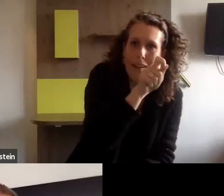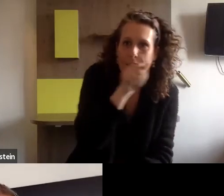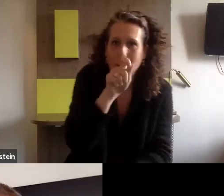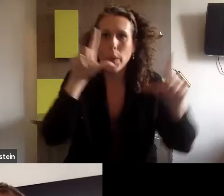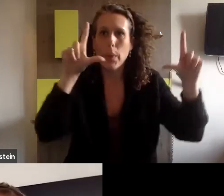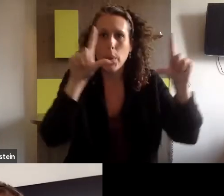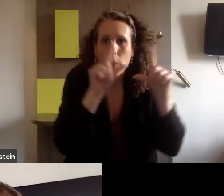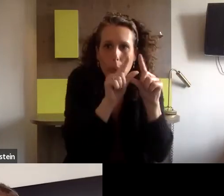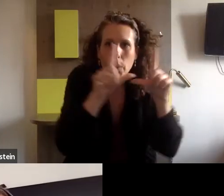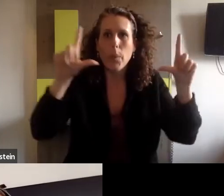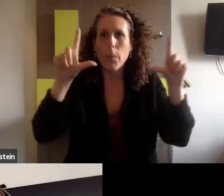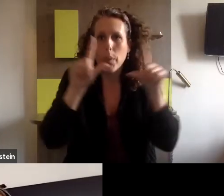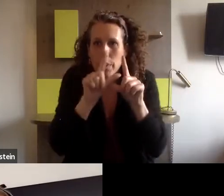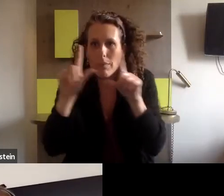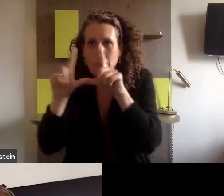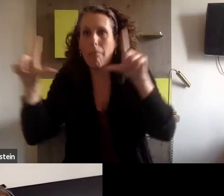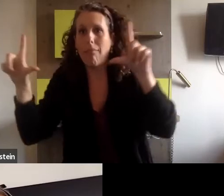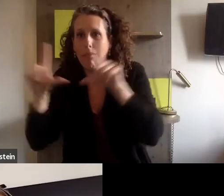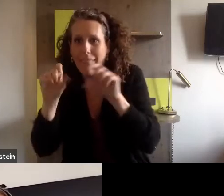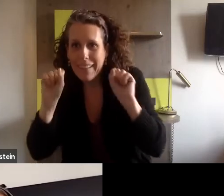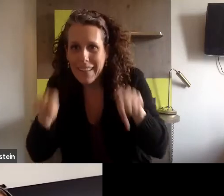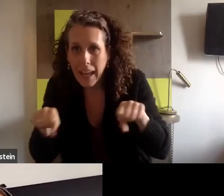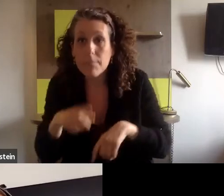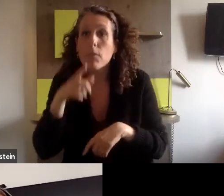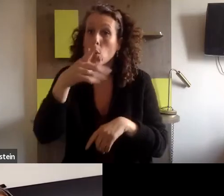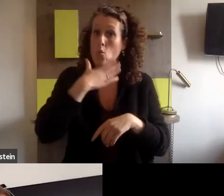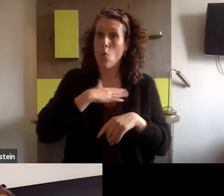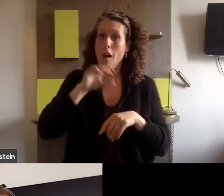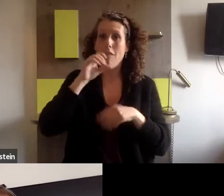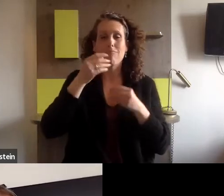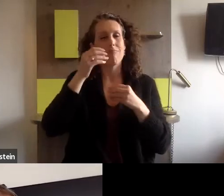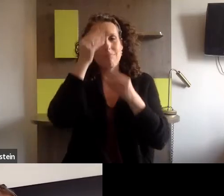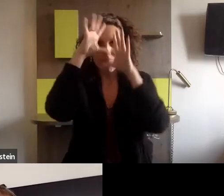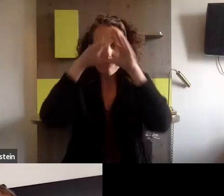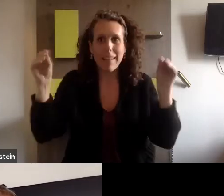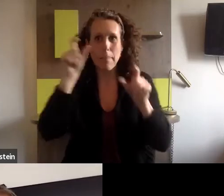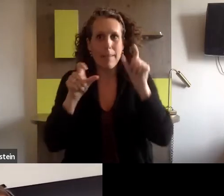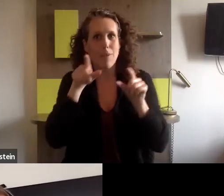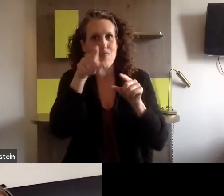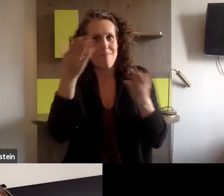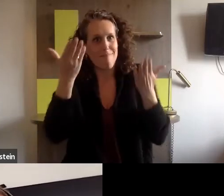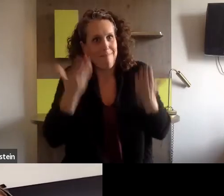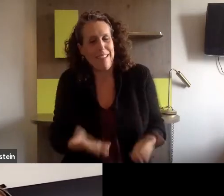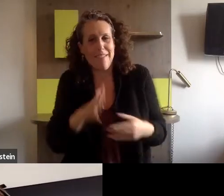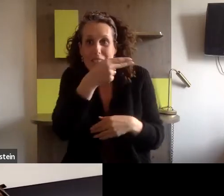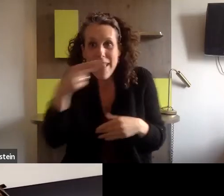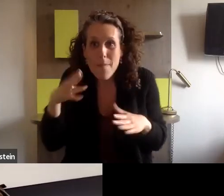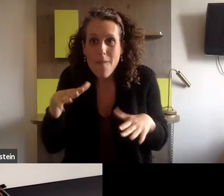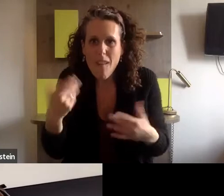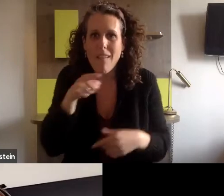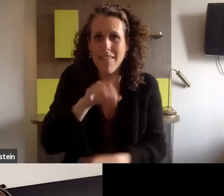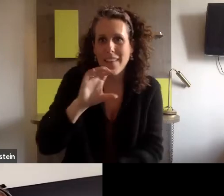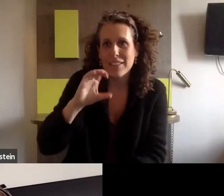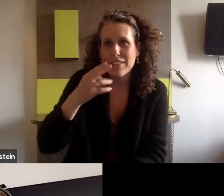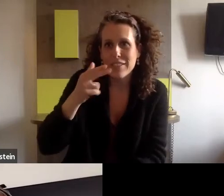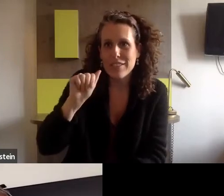You can use the chat function to introduce yourself, as I said, and apologies in advance for any technical issues. Everything looks